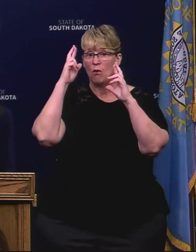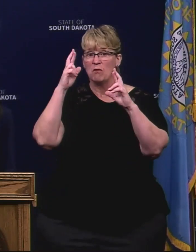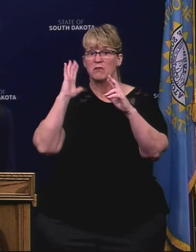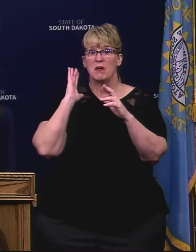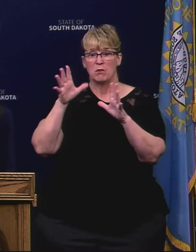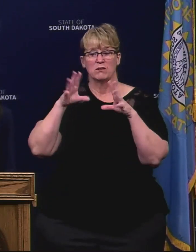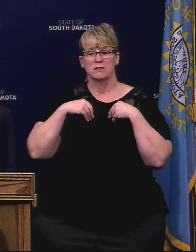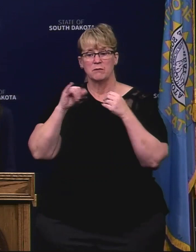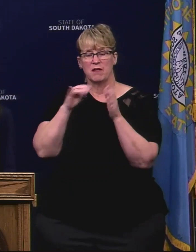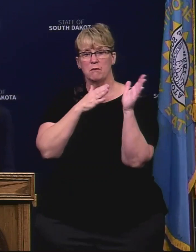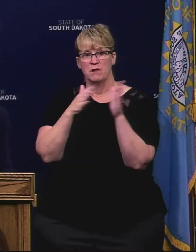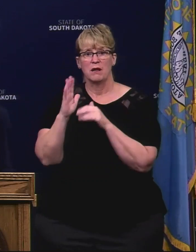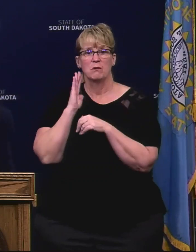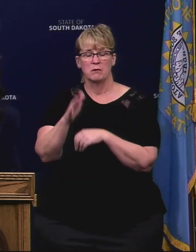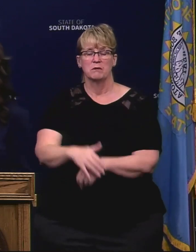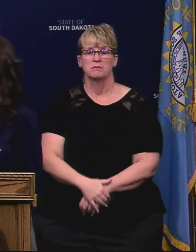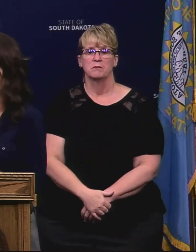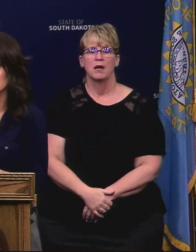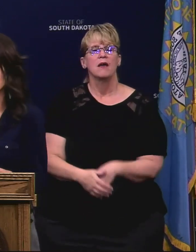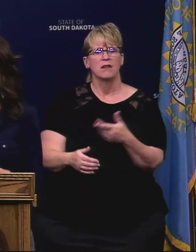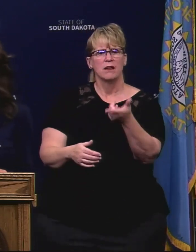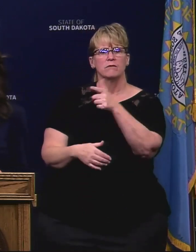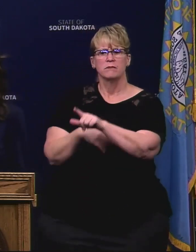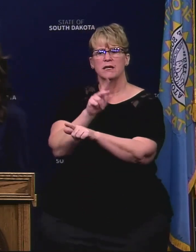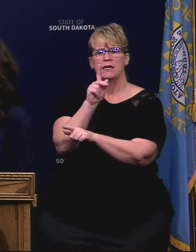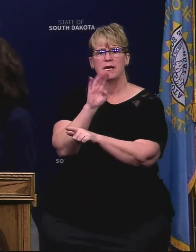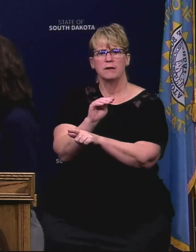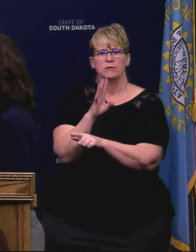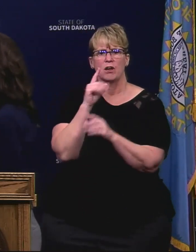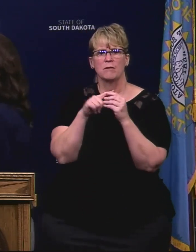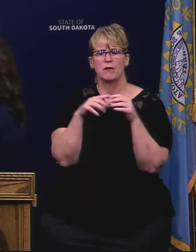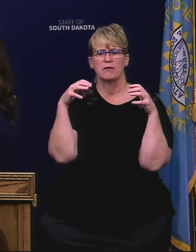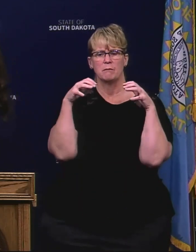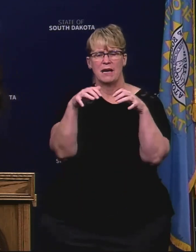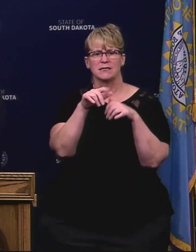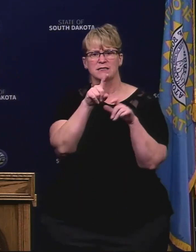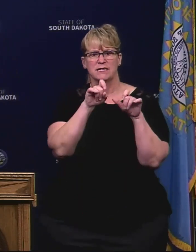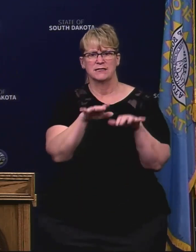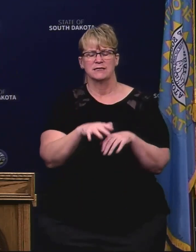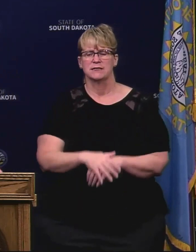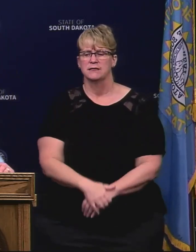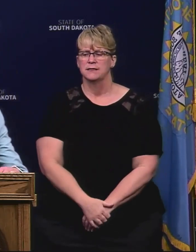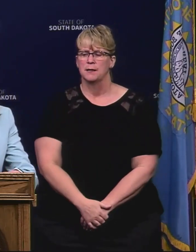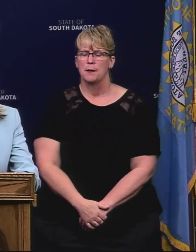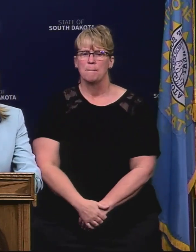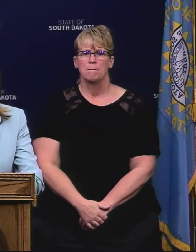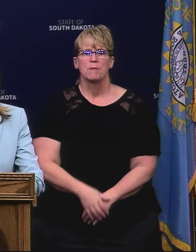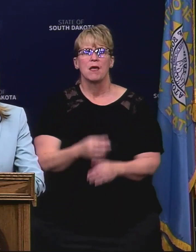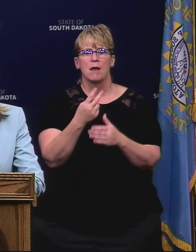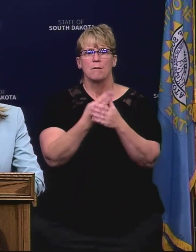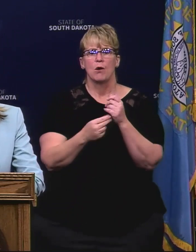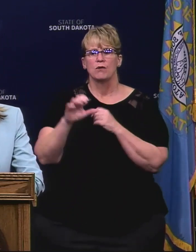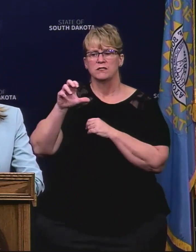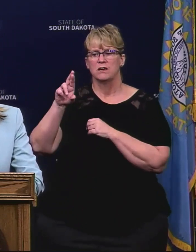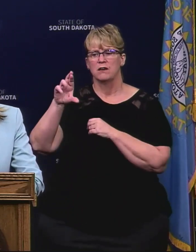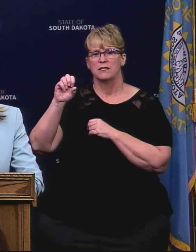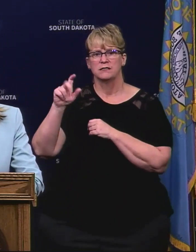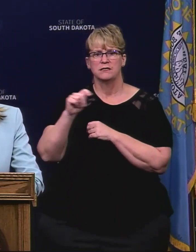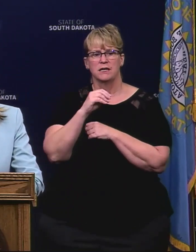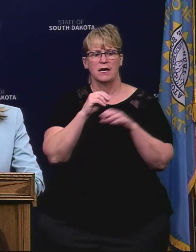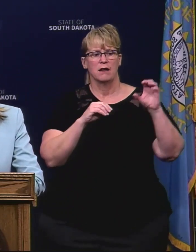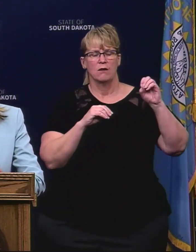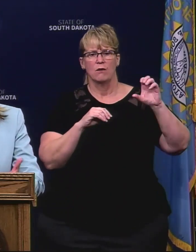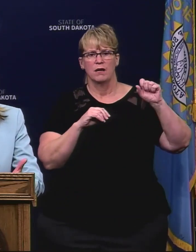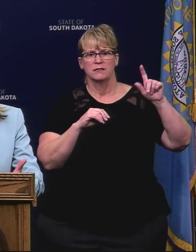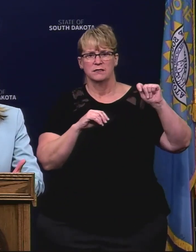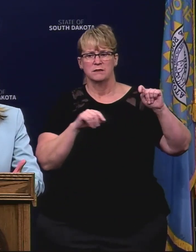consider that plan going forward. And then I'll let Kim respond to the mass testing. Both Cheyenne River and Oglala Sioux